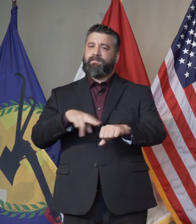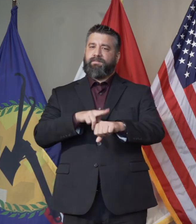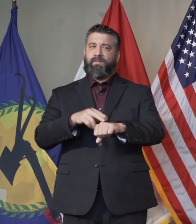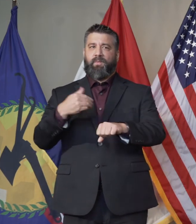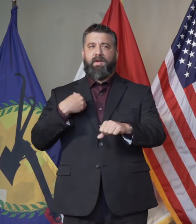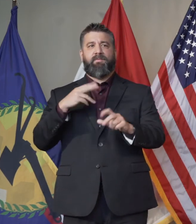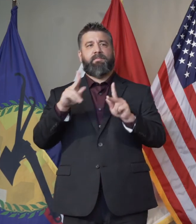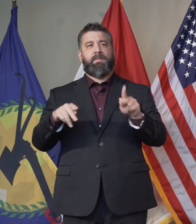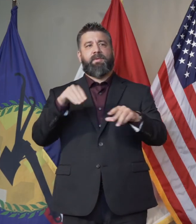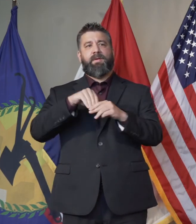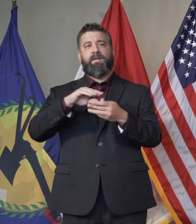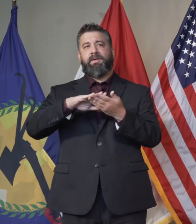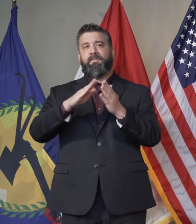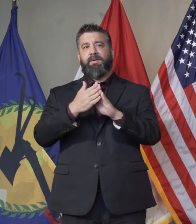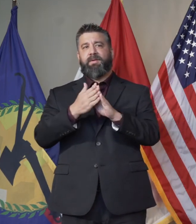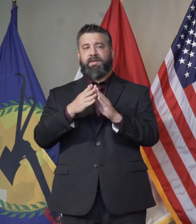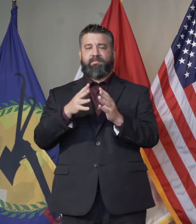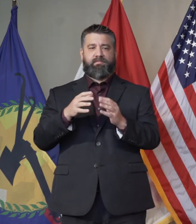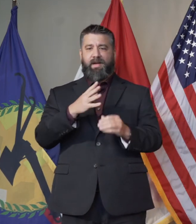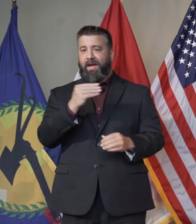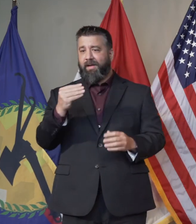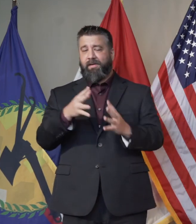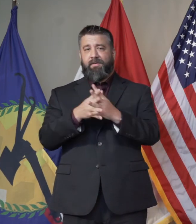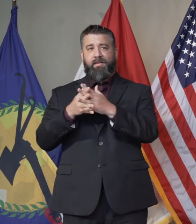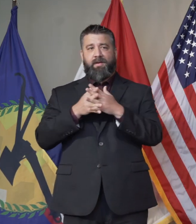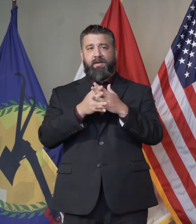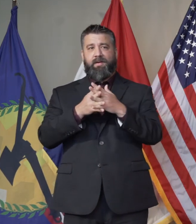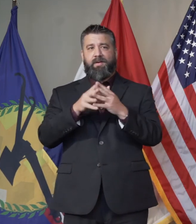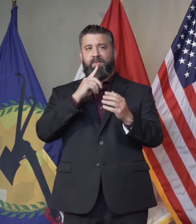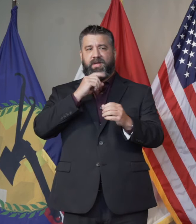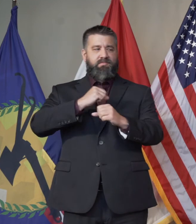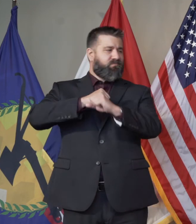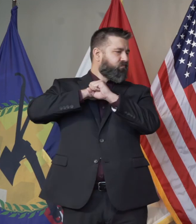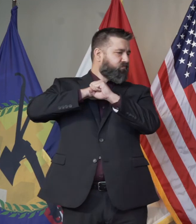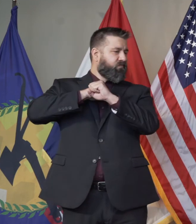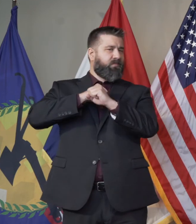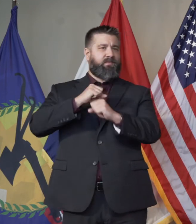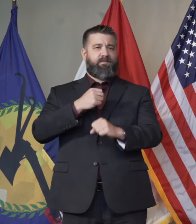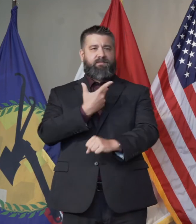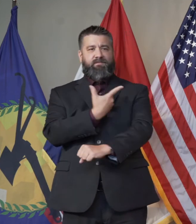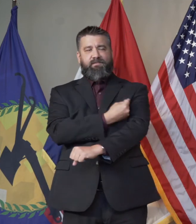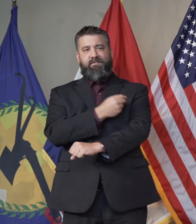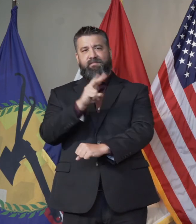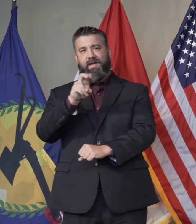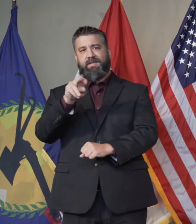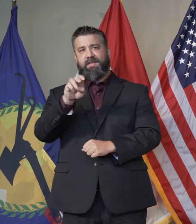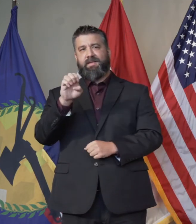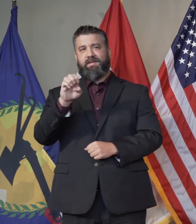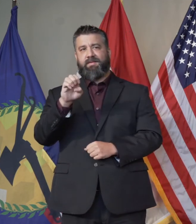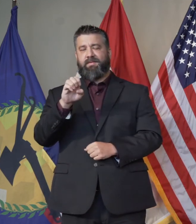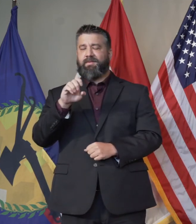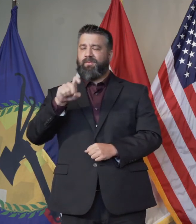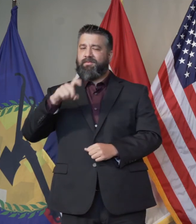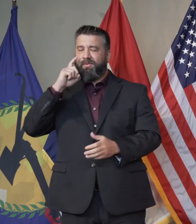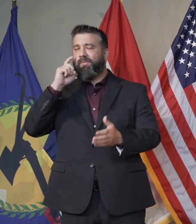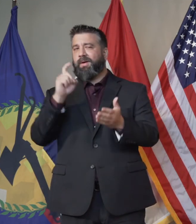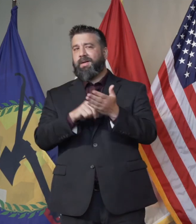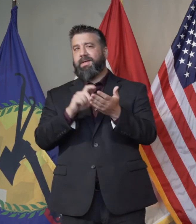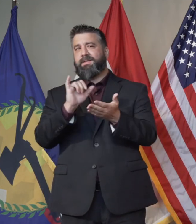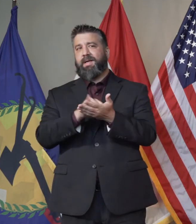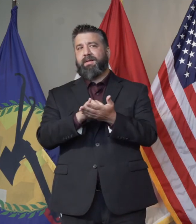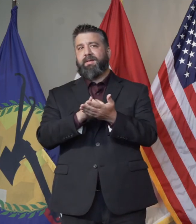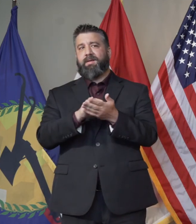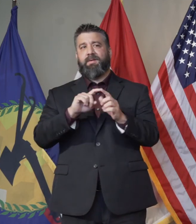that is really resistant to vaccines in general, and we'll have to recognize that. But